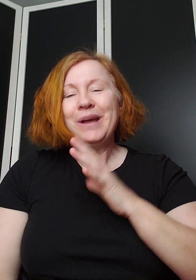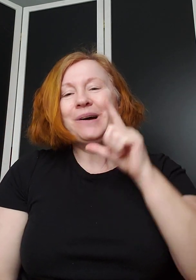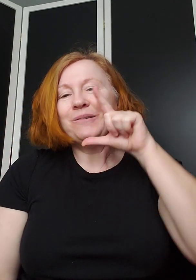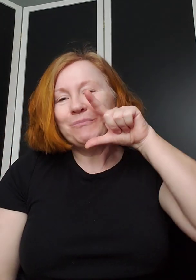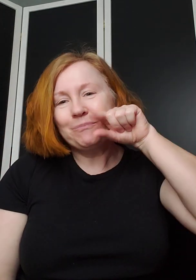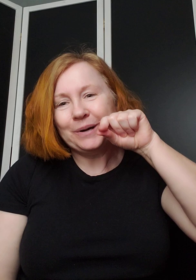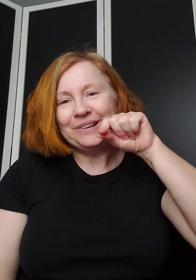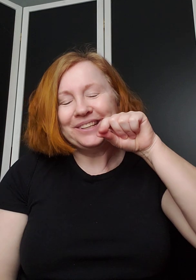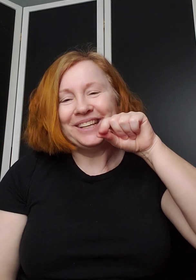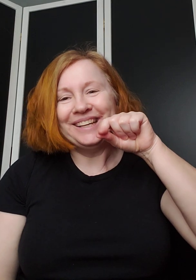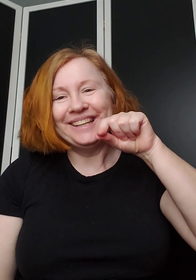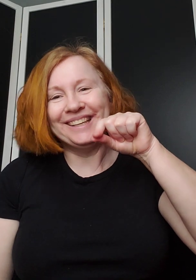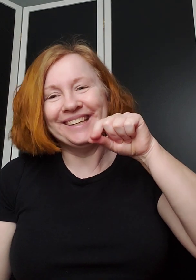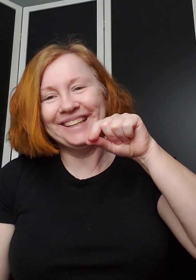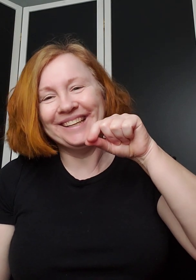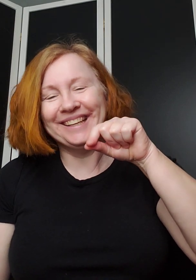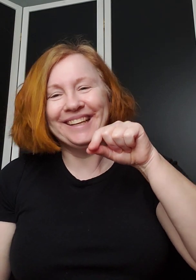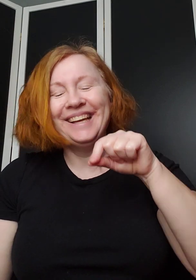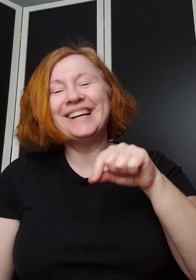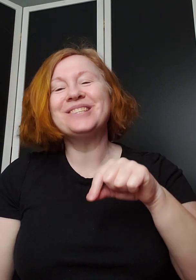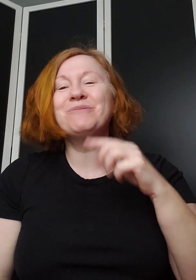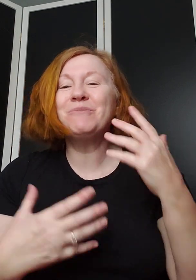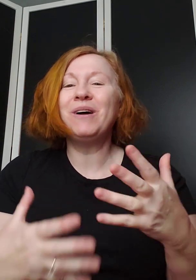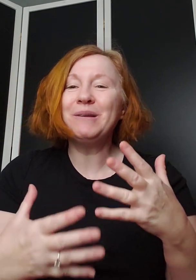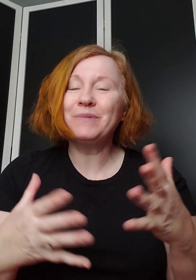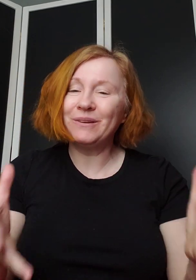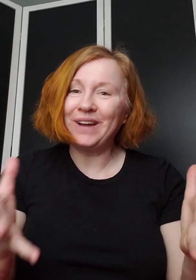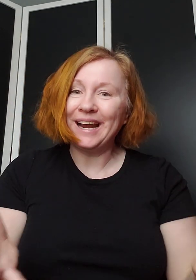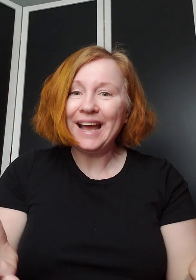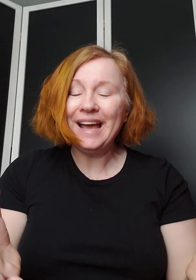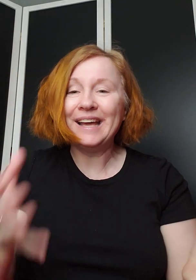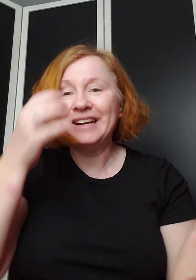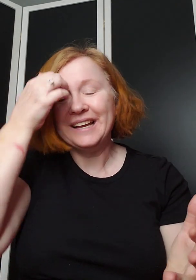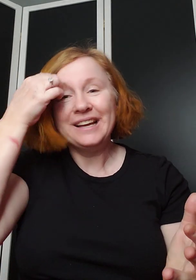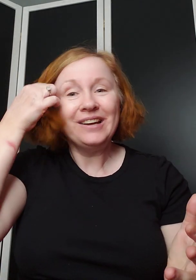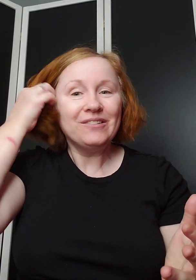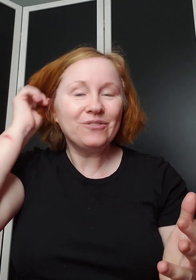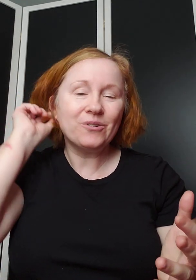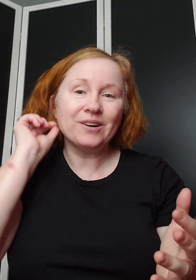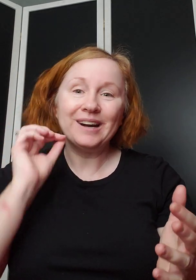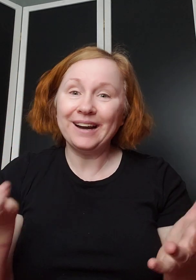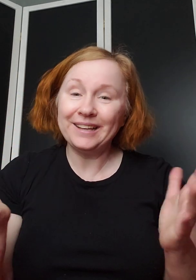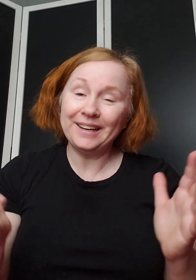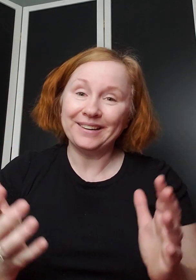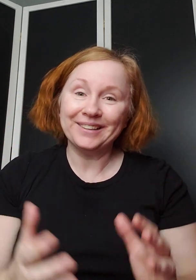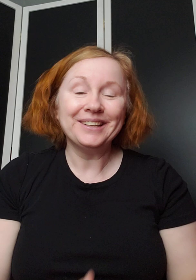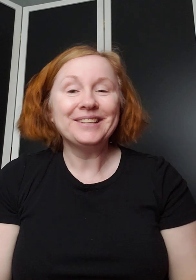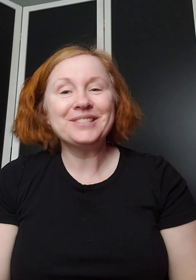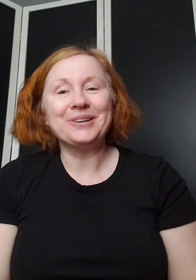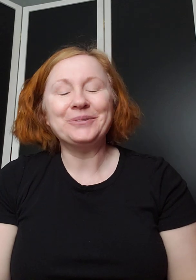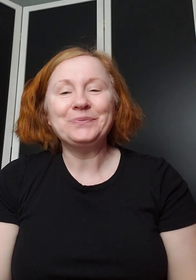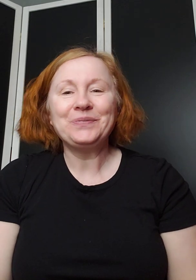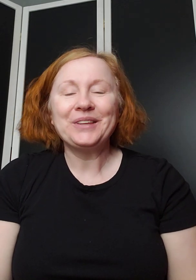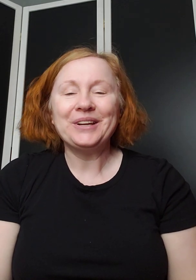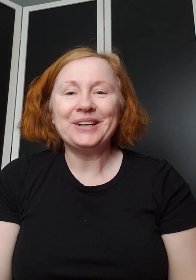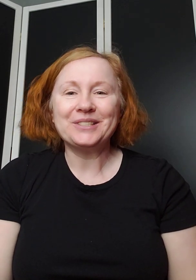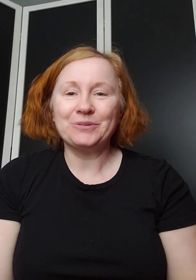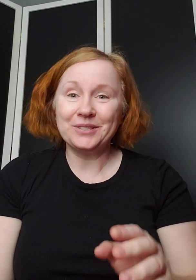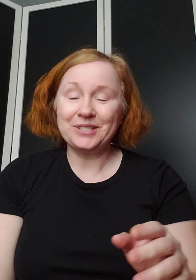female bird. Because we want a big fat hen for our dinner. So, all right, so we'll start